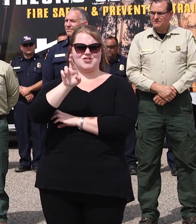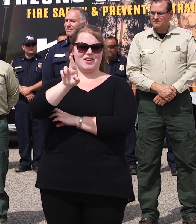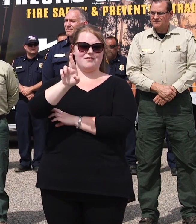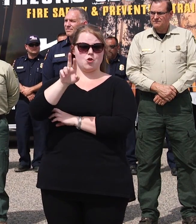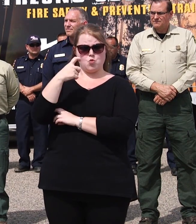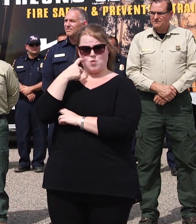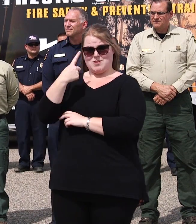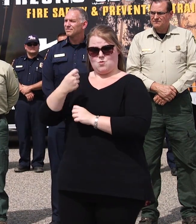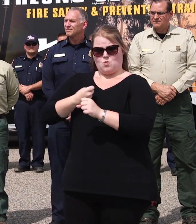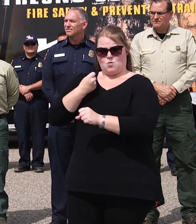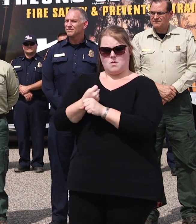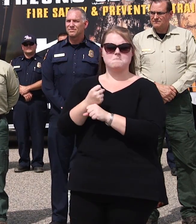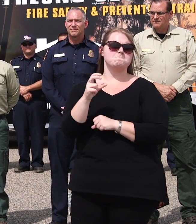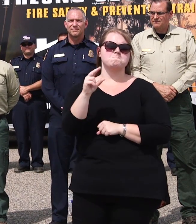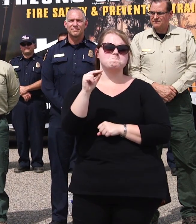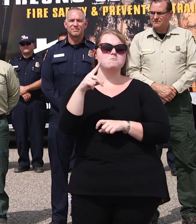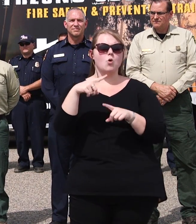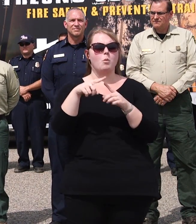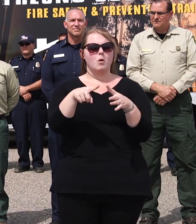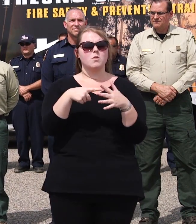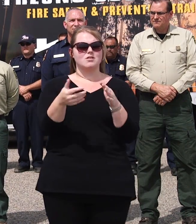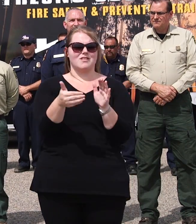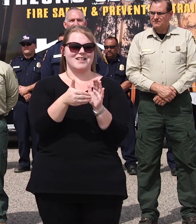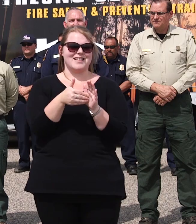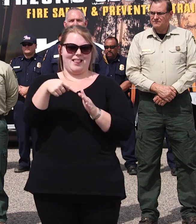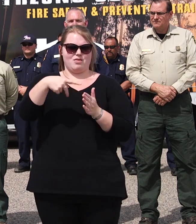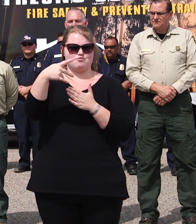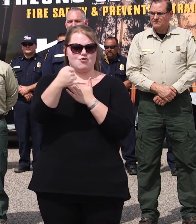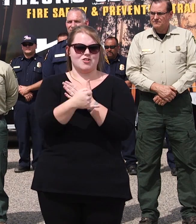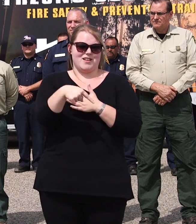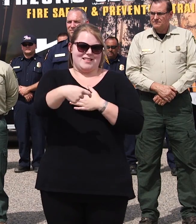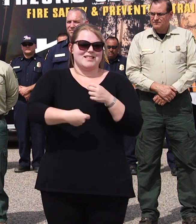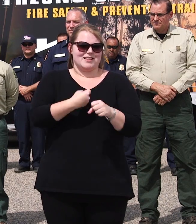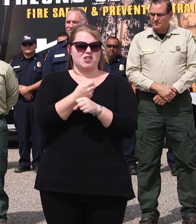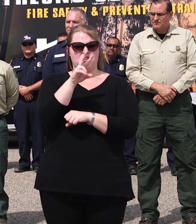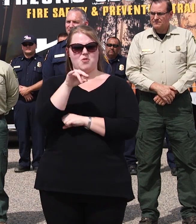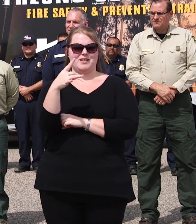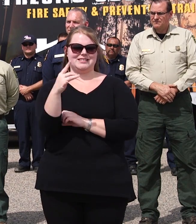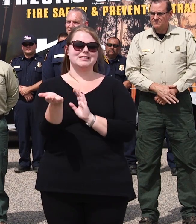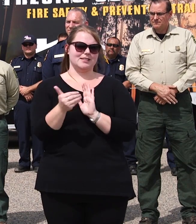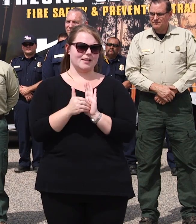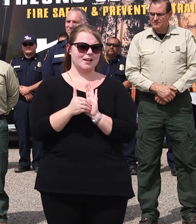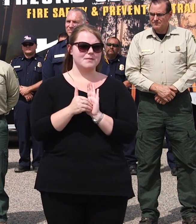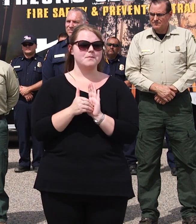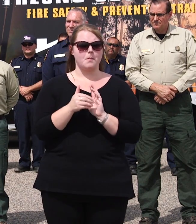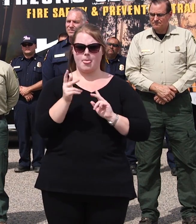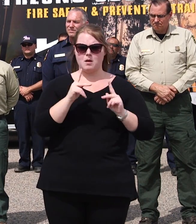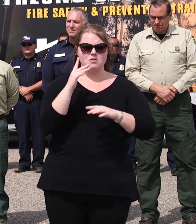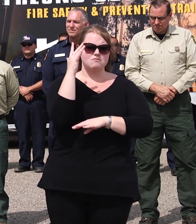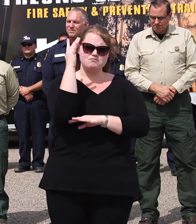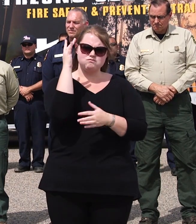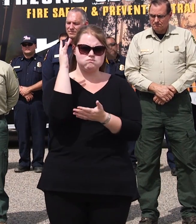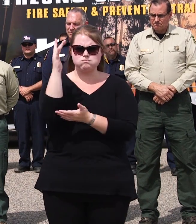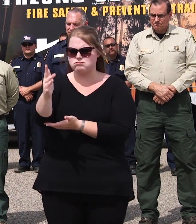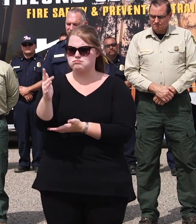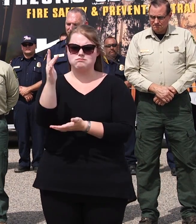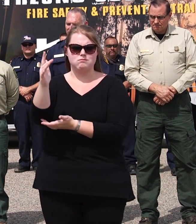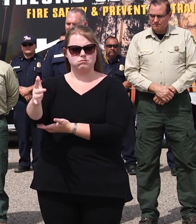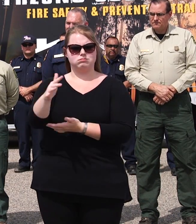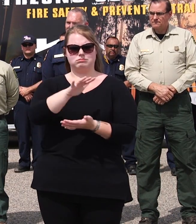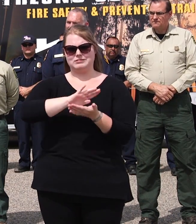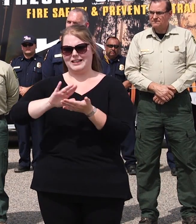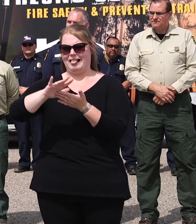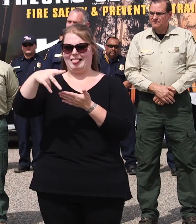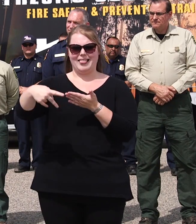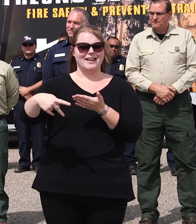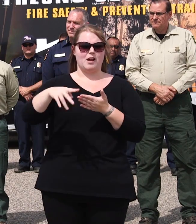past year, but we just started again on this project this year as well. We have crews cutting down dead and dying trees up